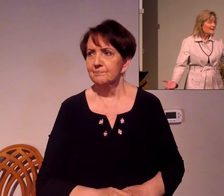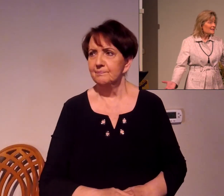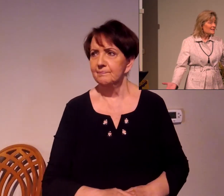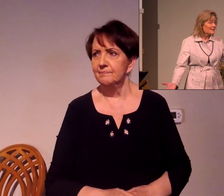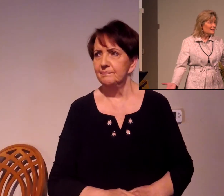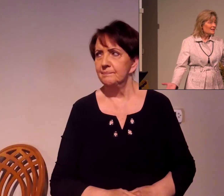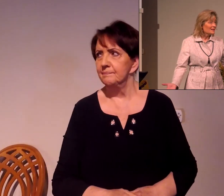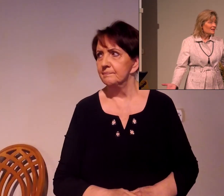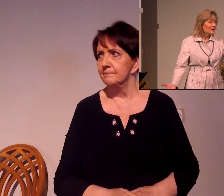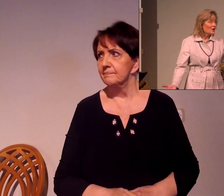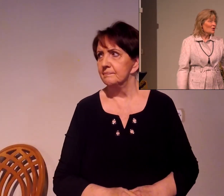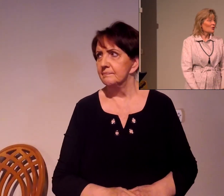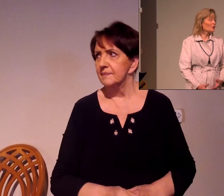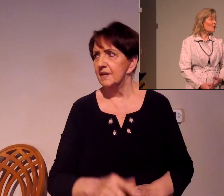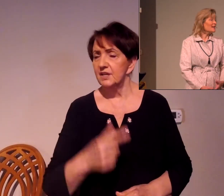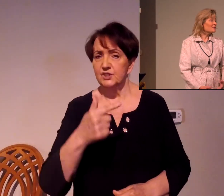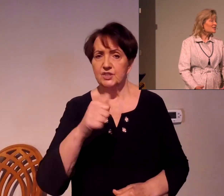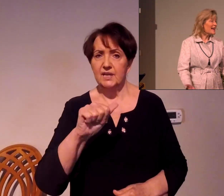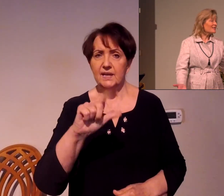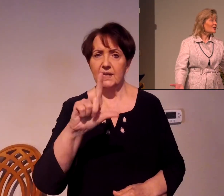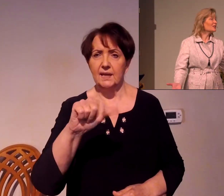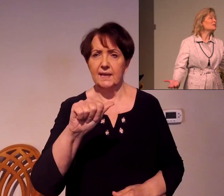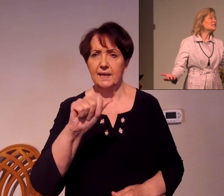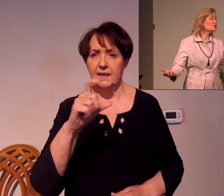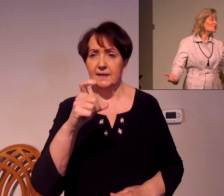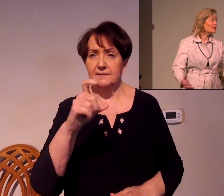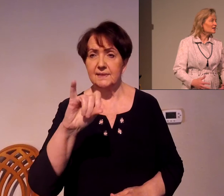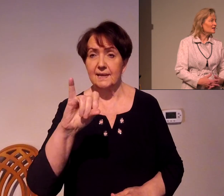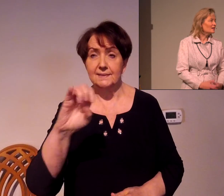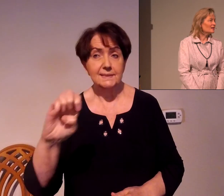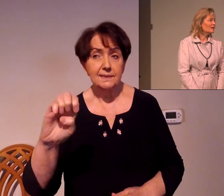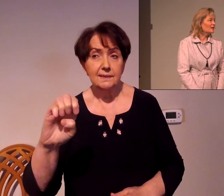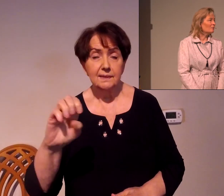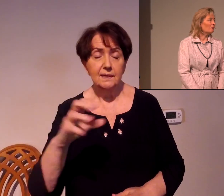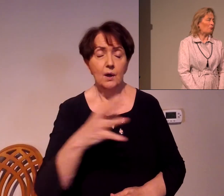A galaxy or a grain of sand on the beach.